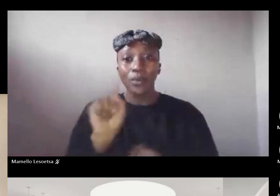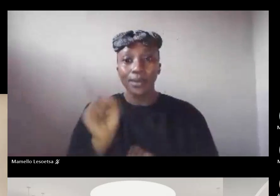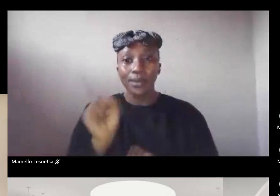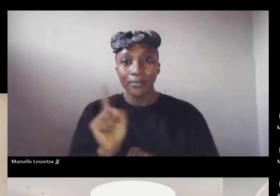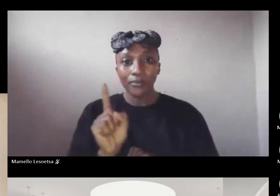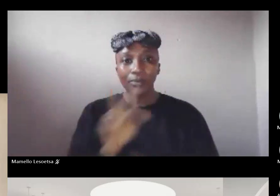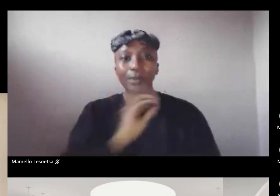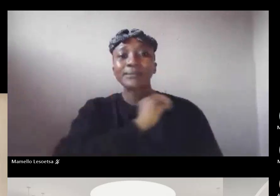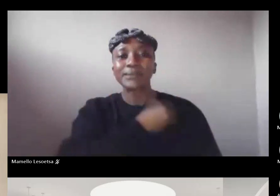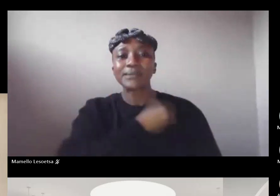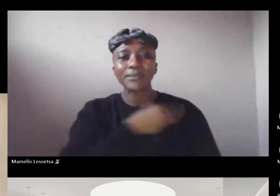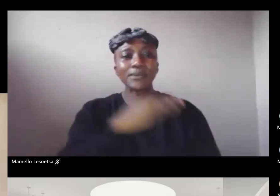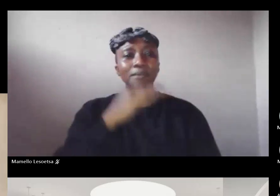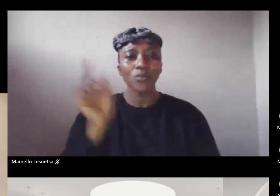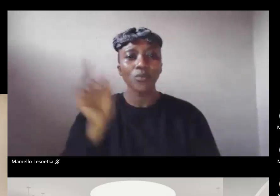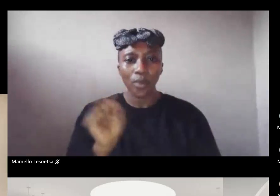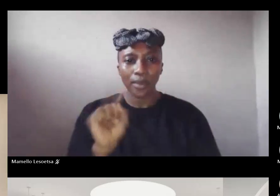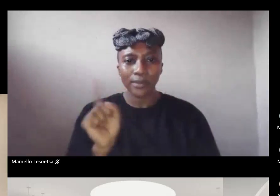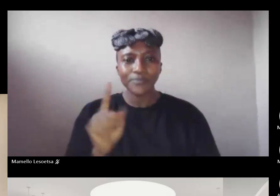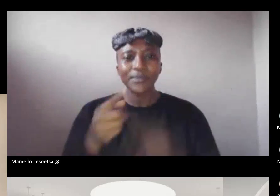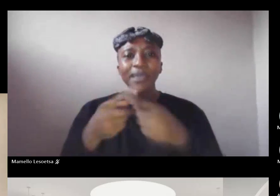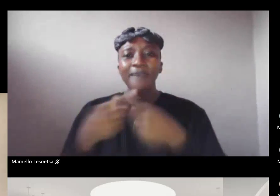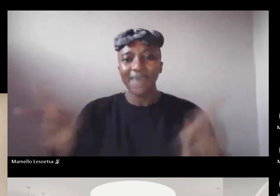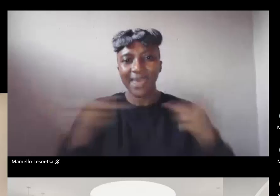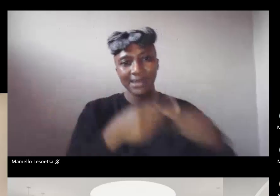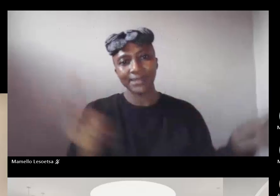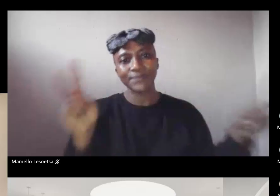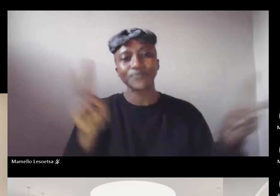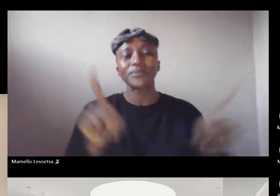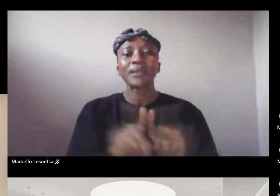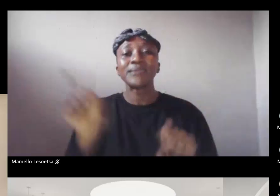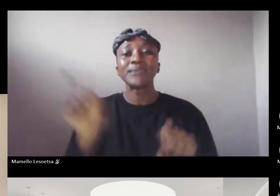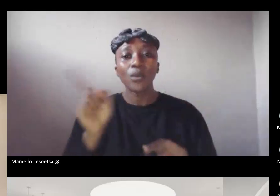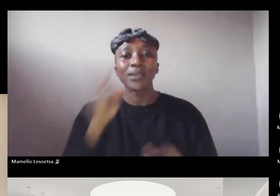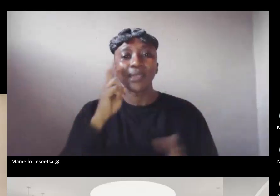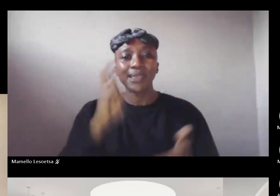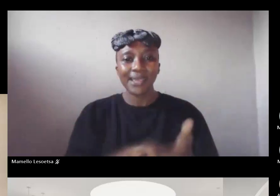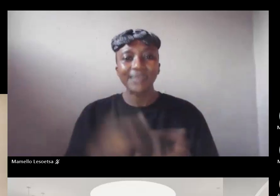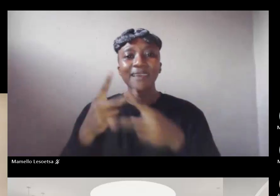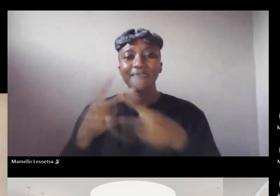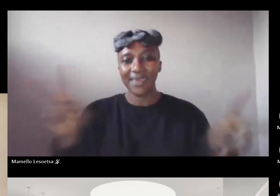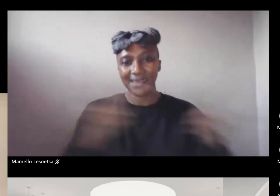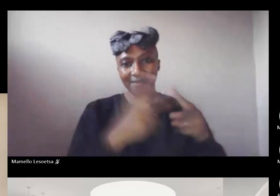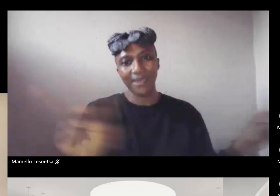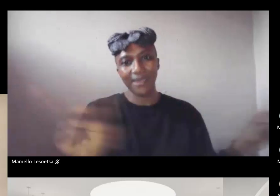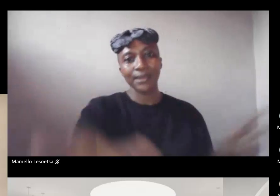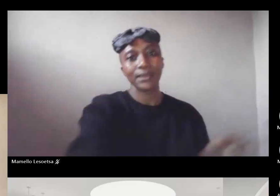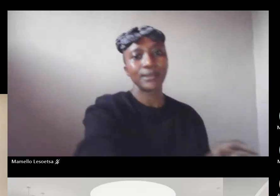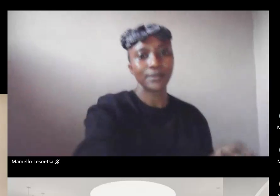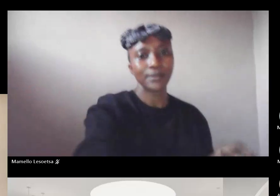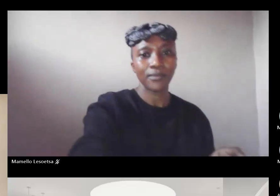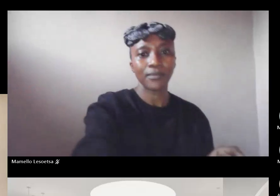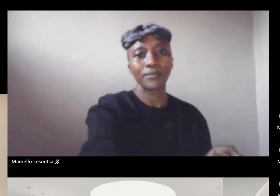it varies, and the needs obviously varies because no one is the same. Even when it comes to blind,